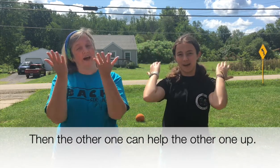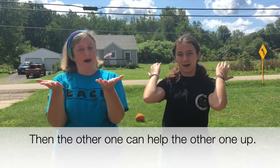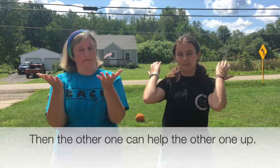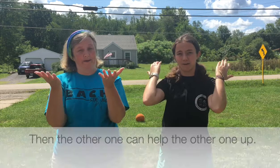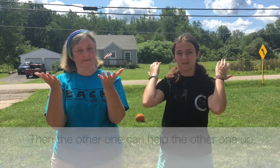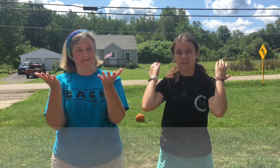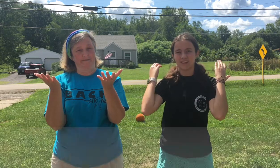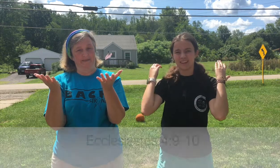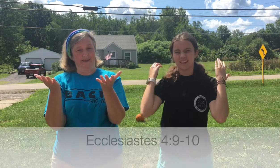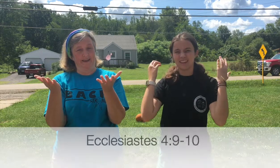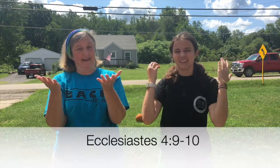up.